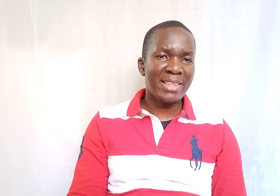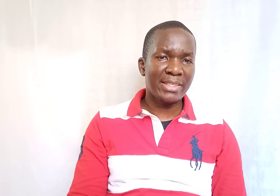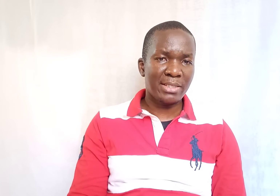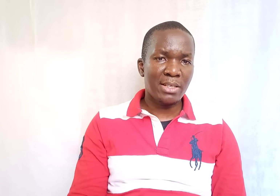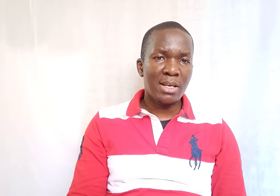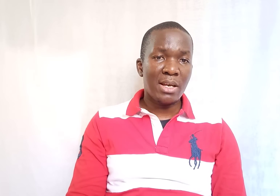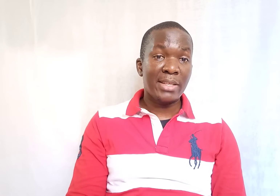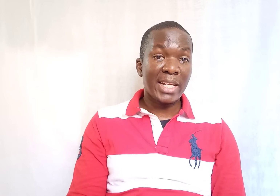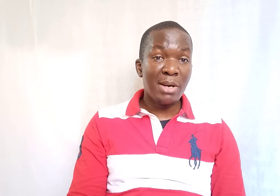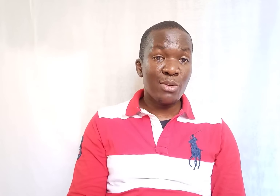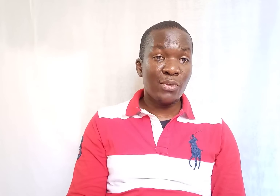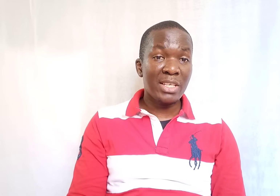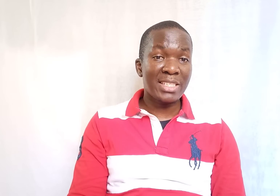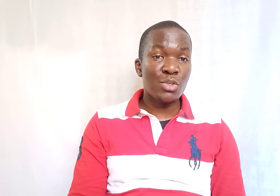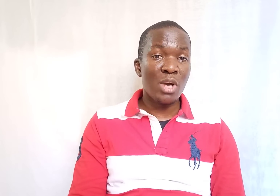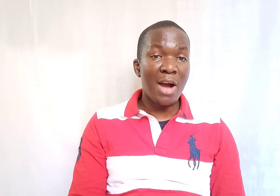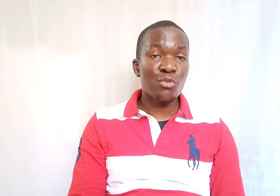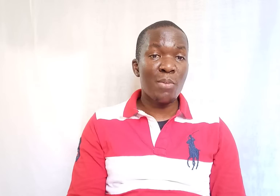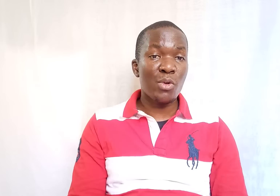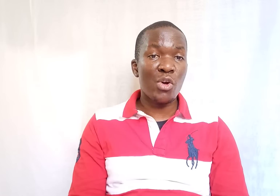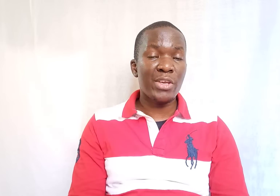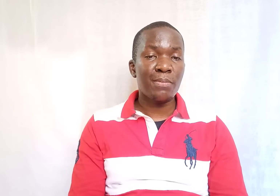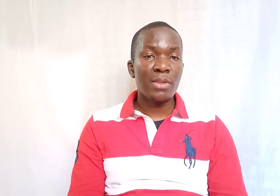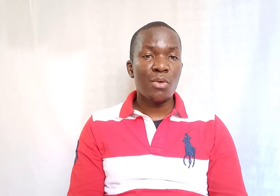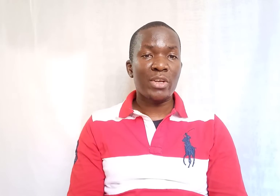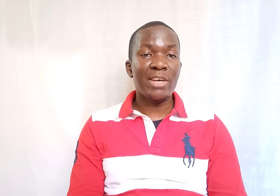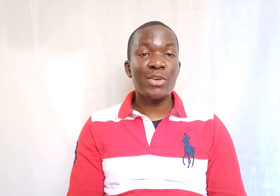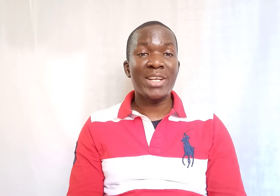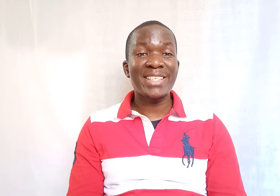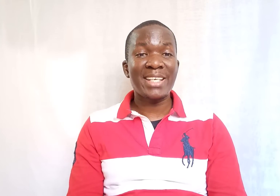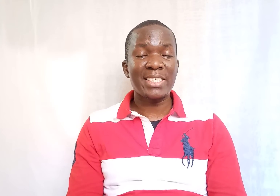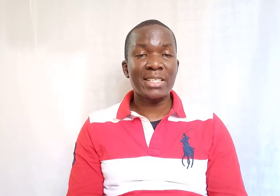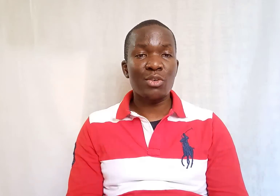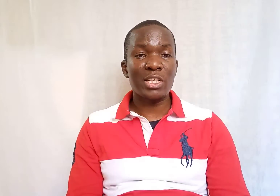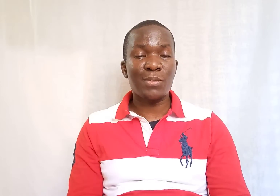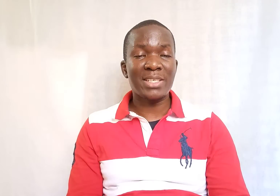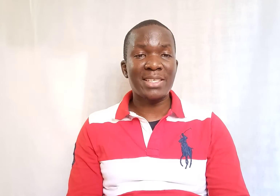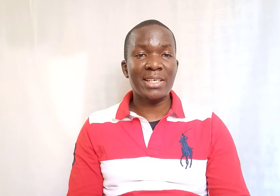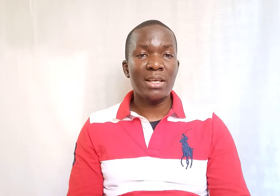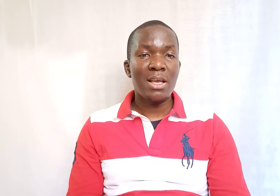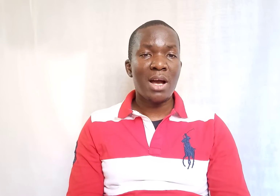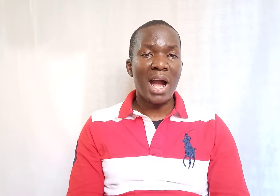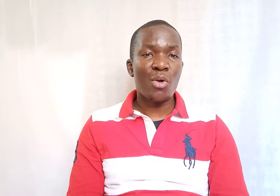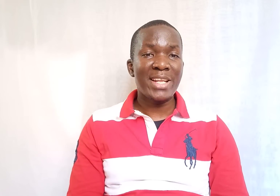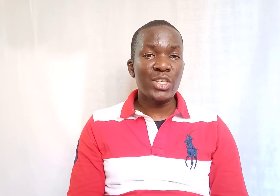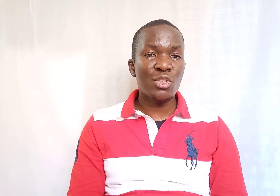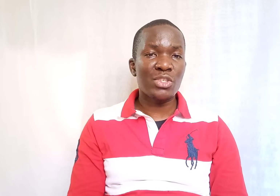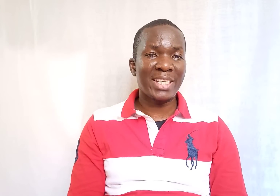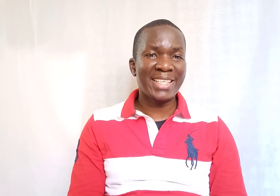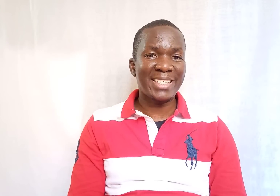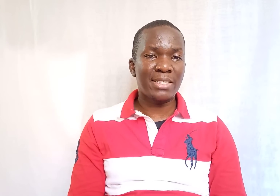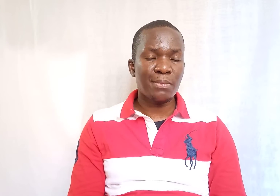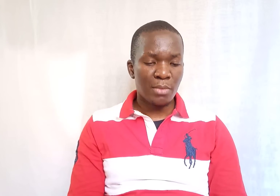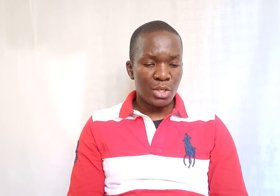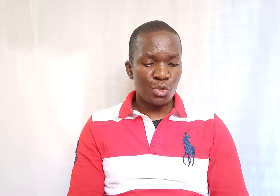this? Non-manual features that you have to employ whenever you are discussing or expressing a conditional sentence should